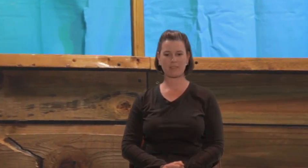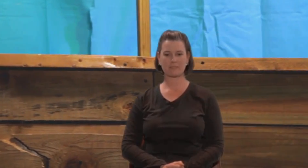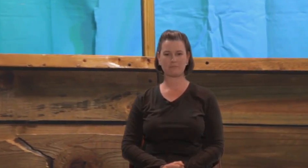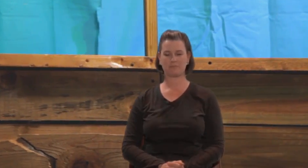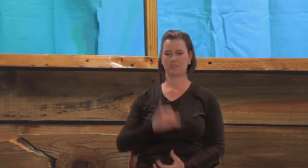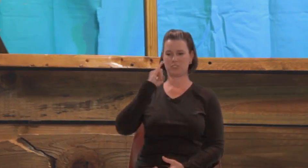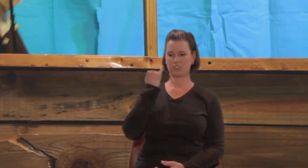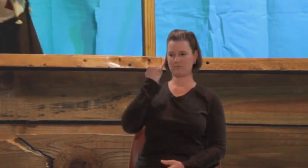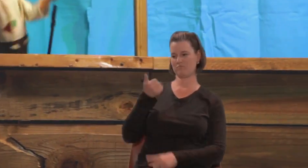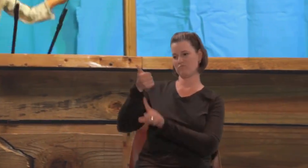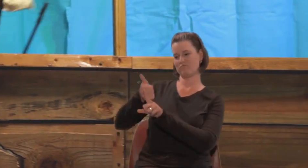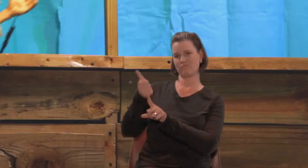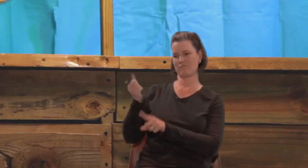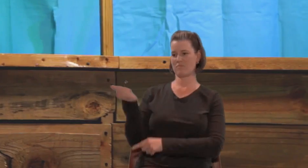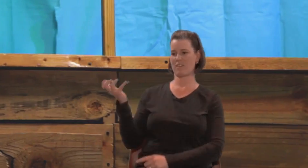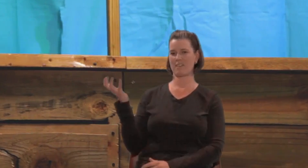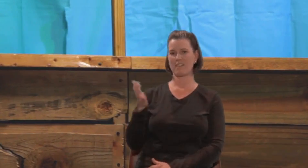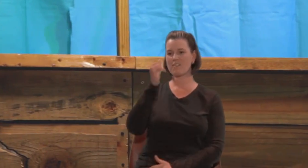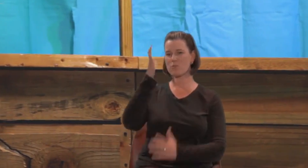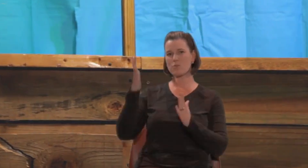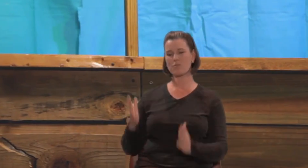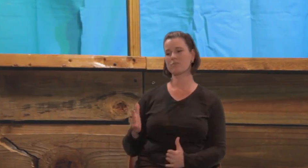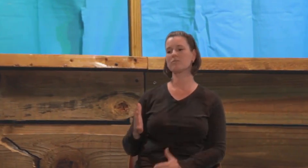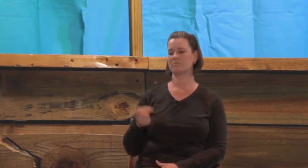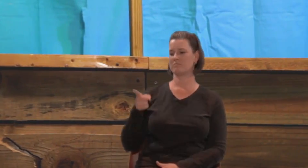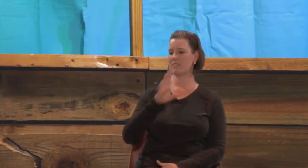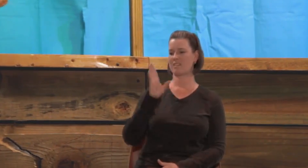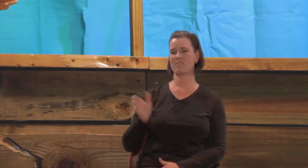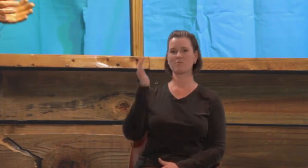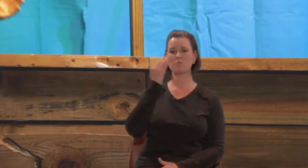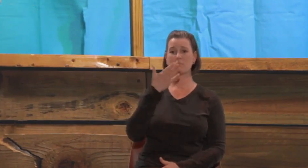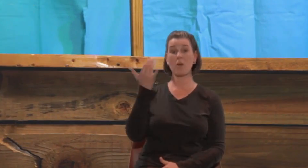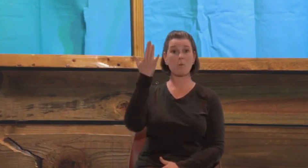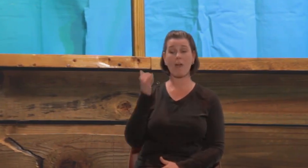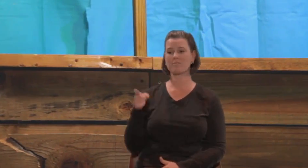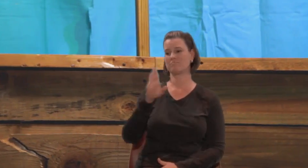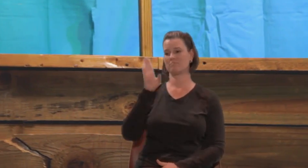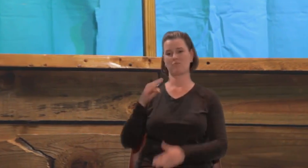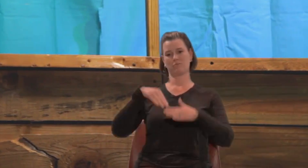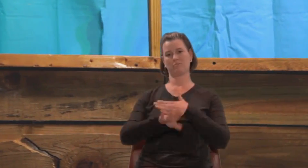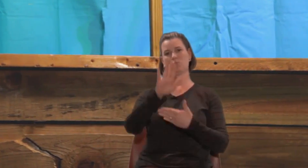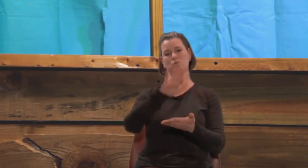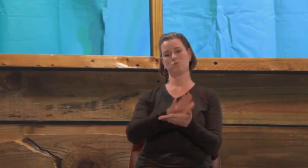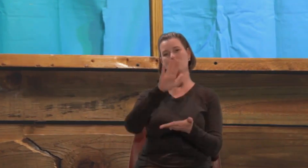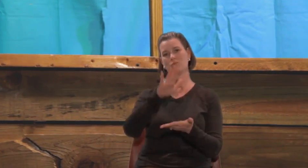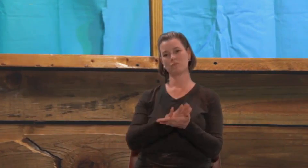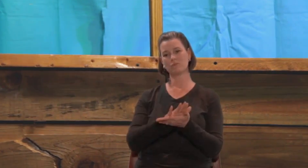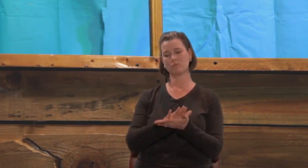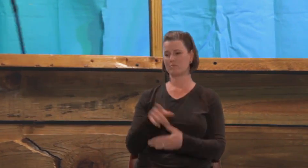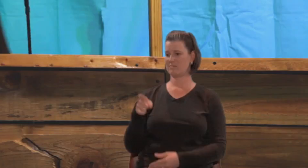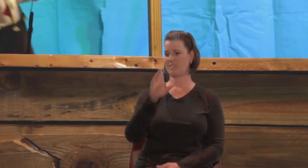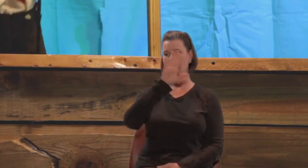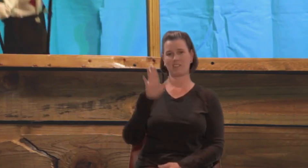Jim Smiley, he was a gambling fool. He never knew no better, 'cause he never went to school. He